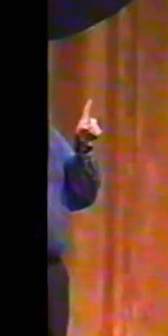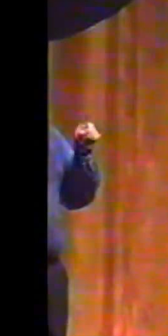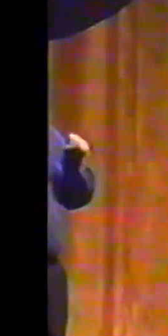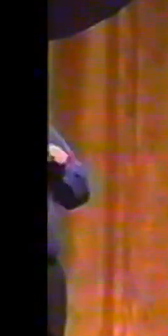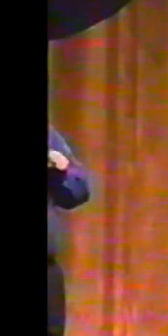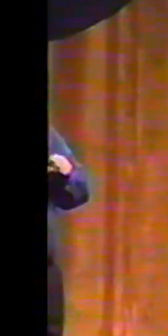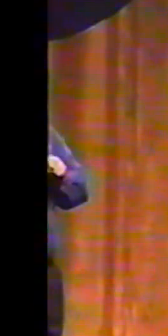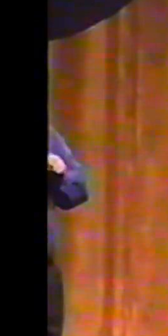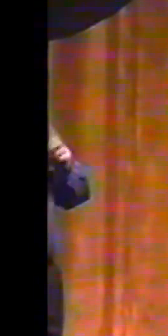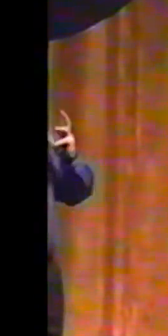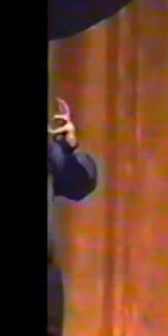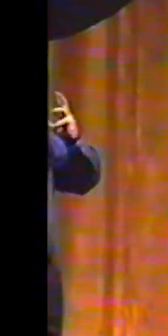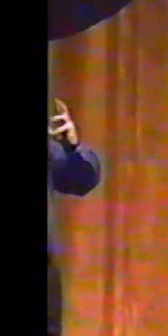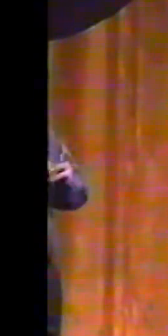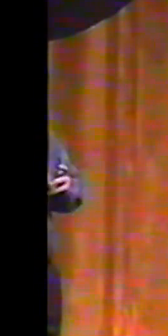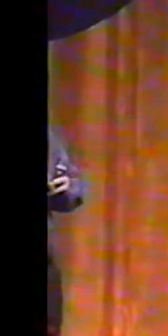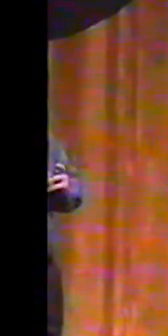sadly,